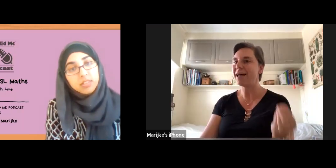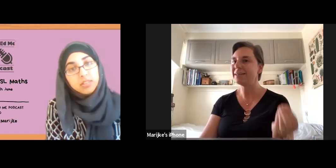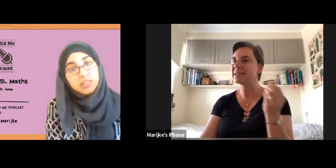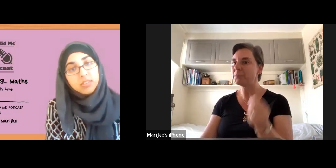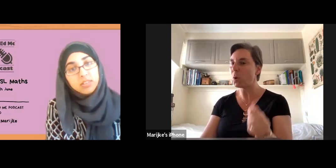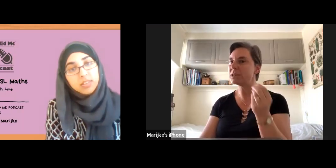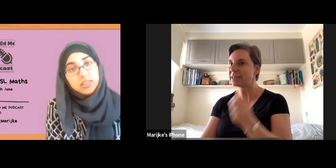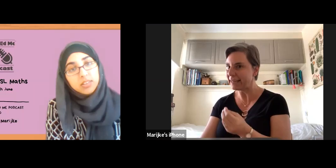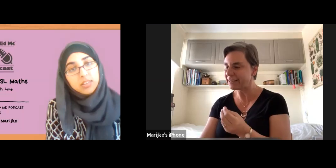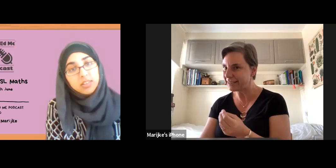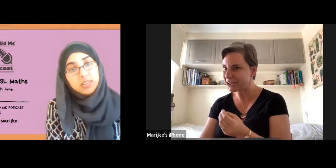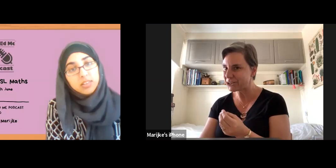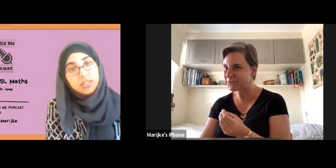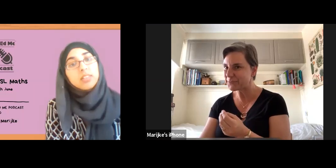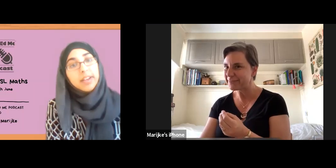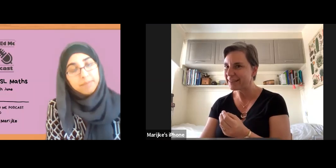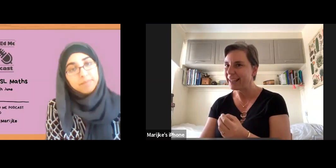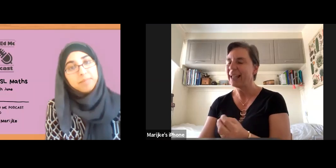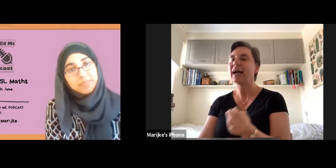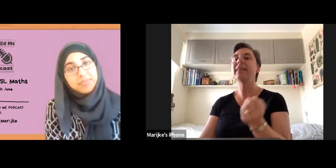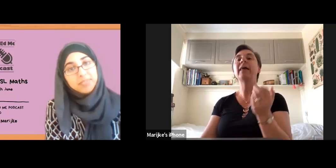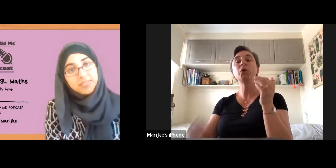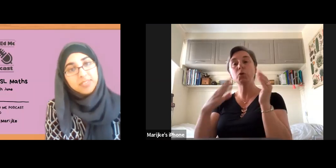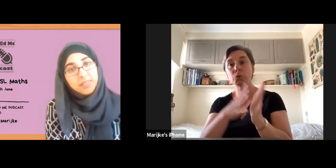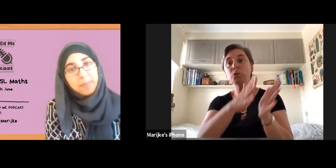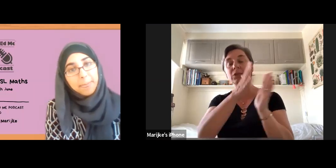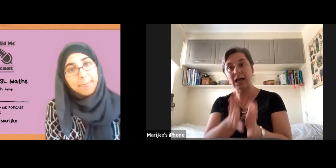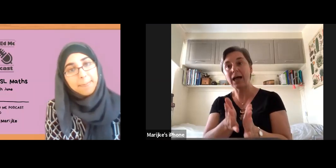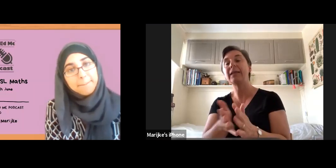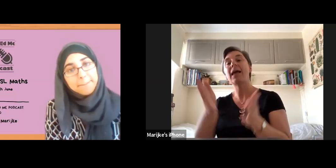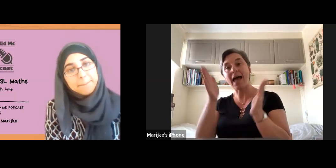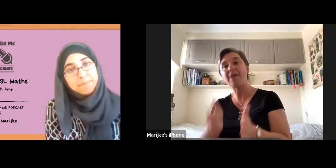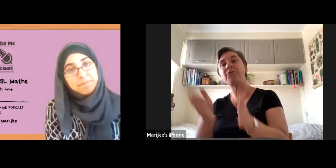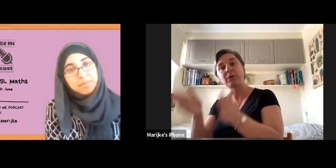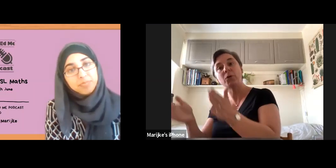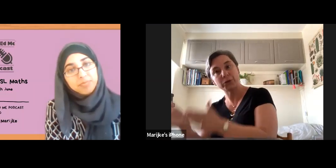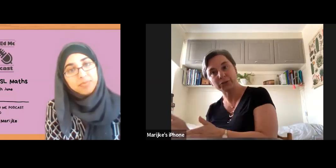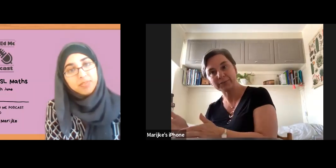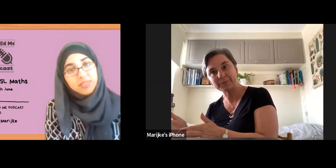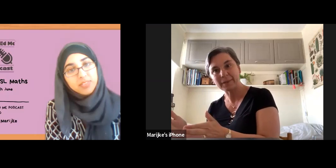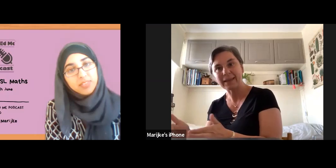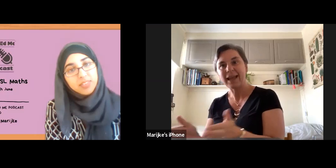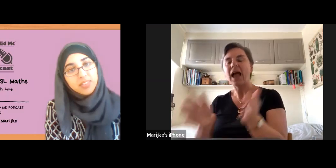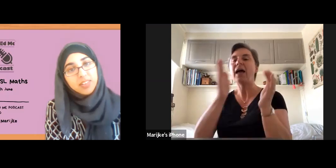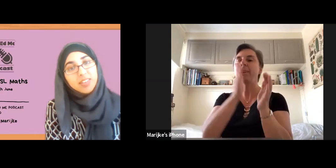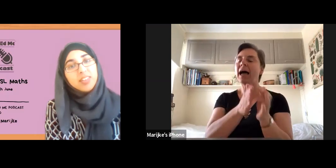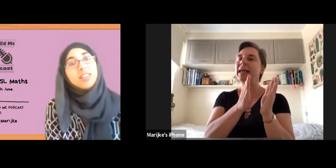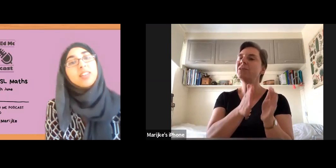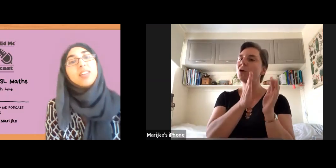Sign Supported English. Yeah. And then you do sign every word. And that is